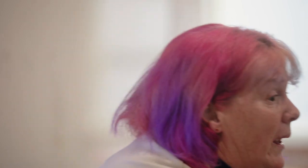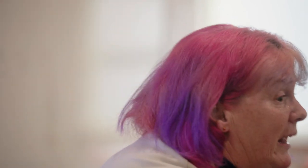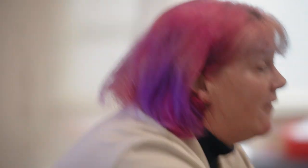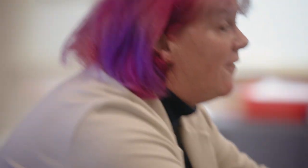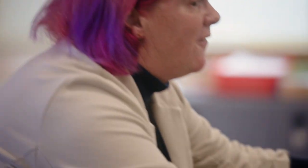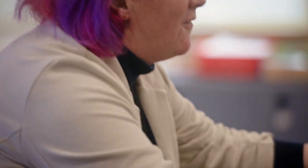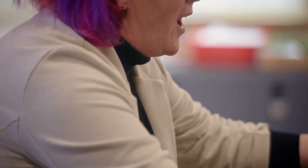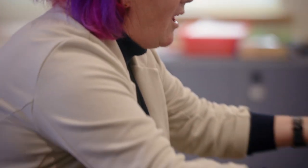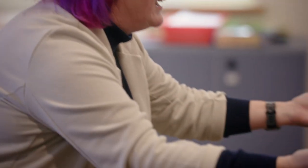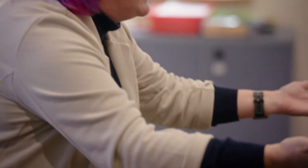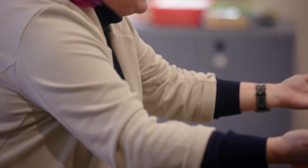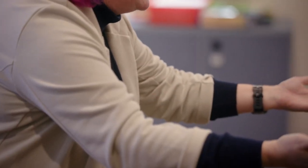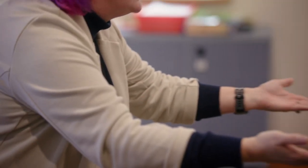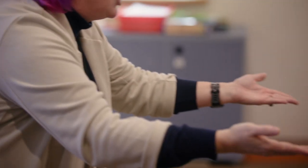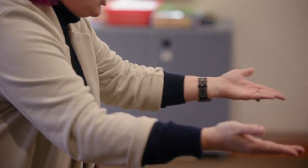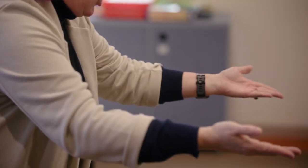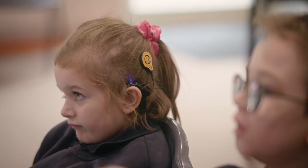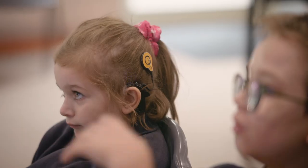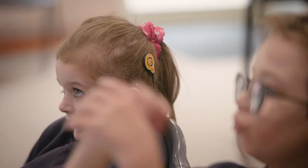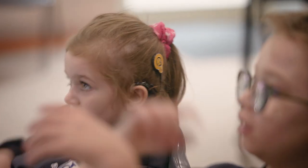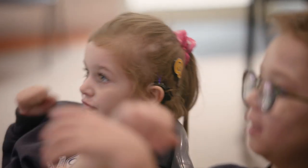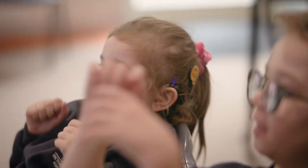best possible education support staff person you can be.